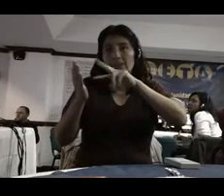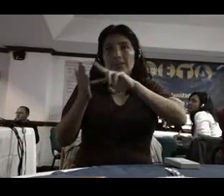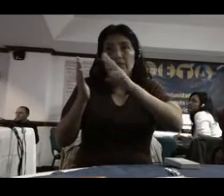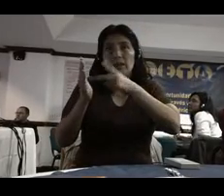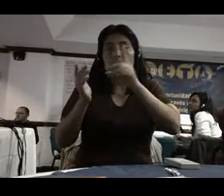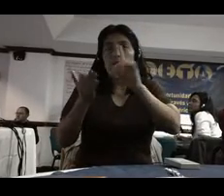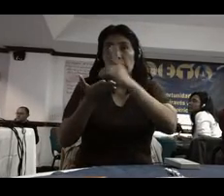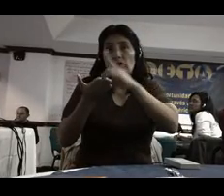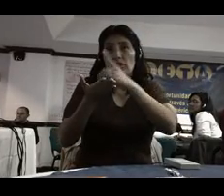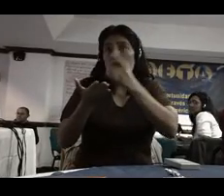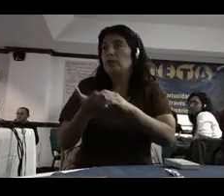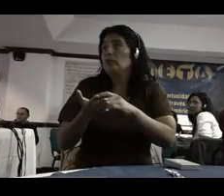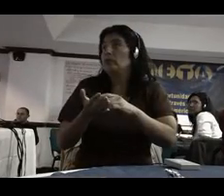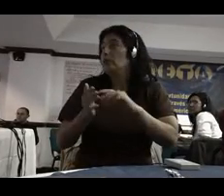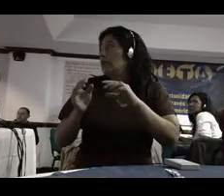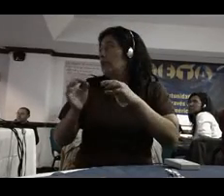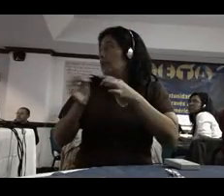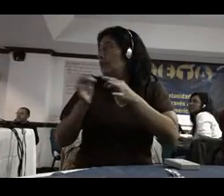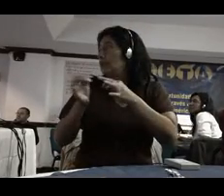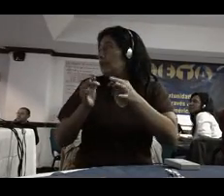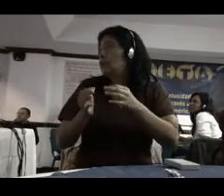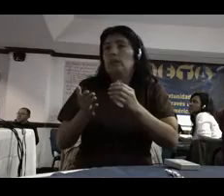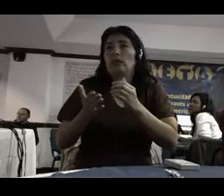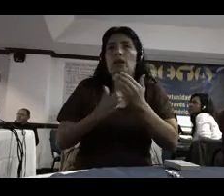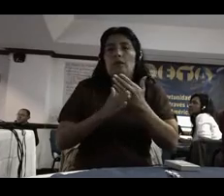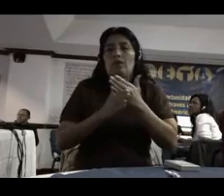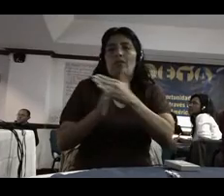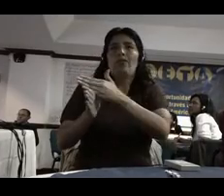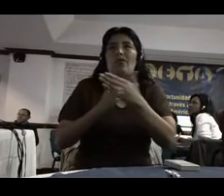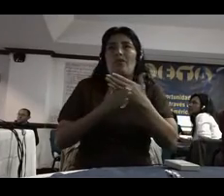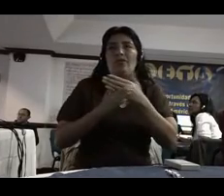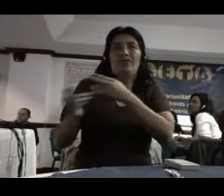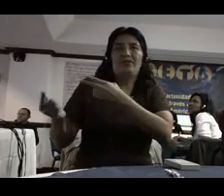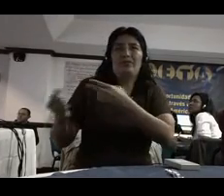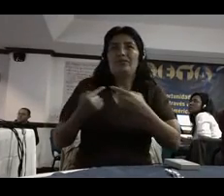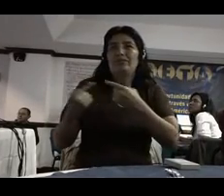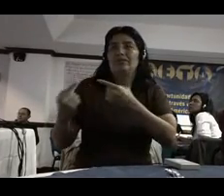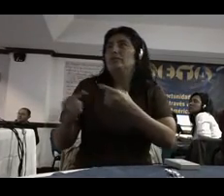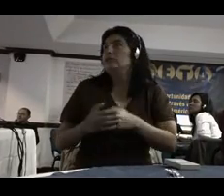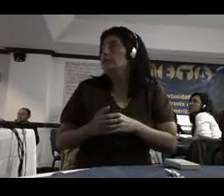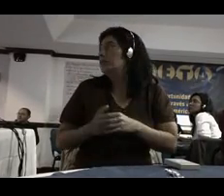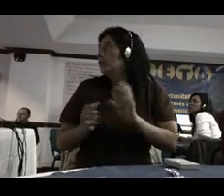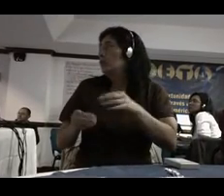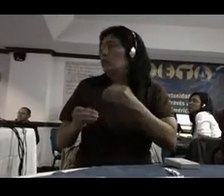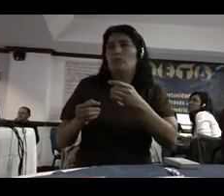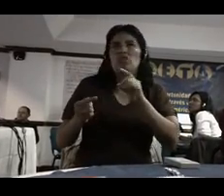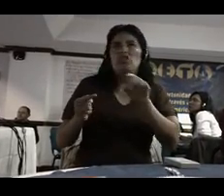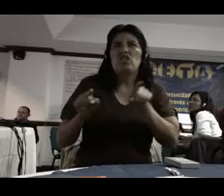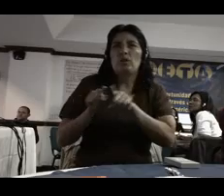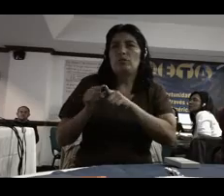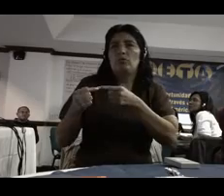the definition is to cooperate treasonably as with an enemy occupying one's